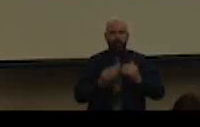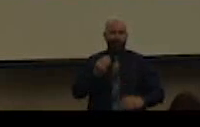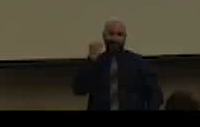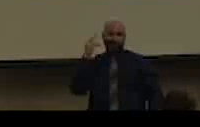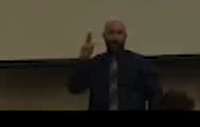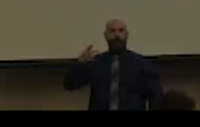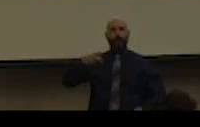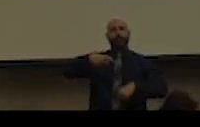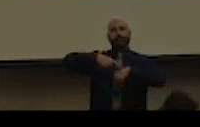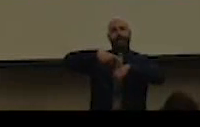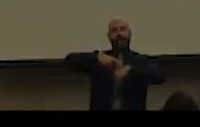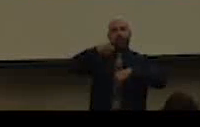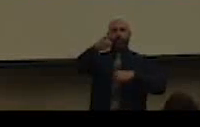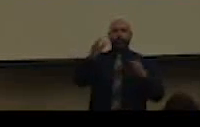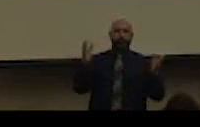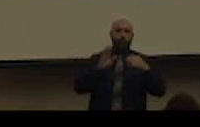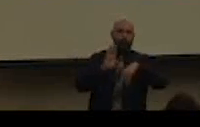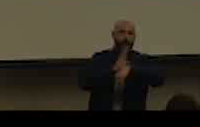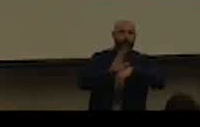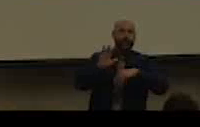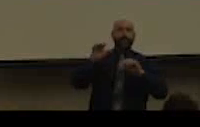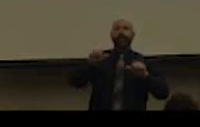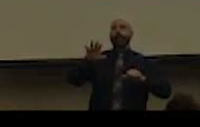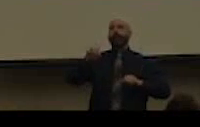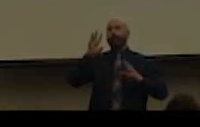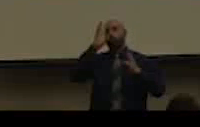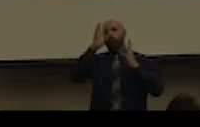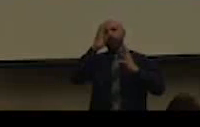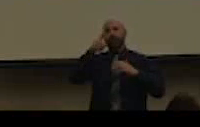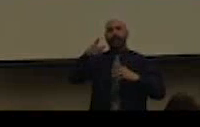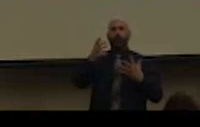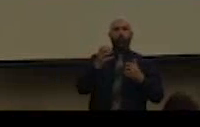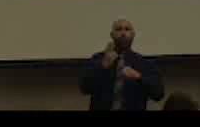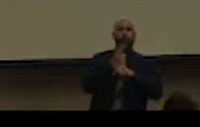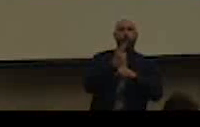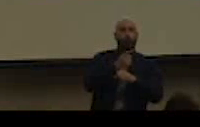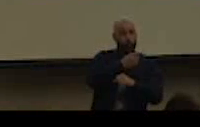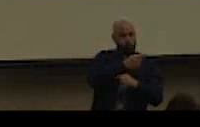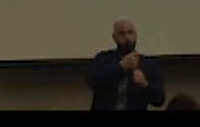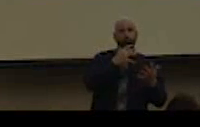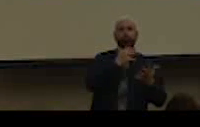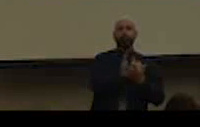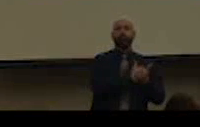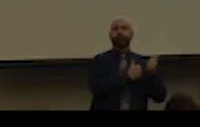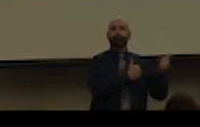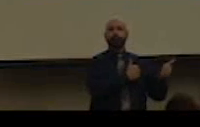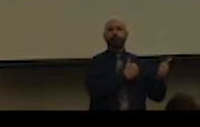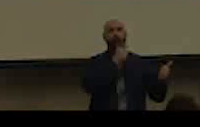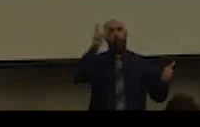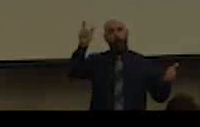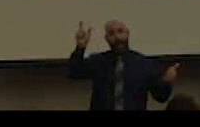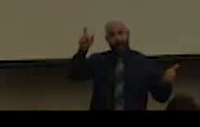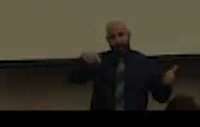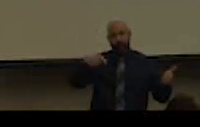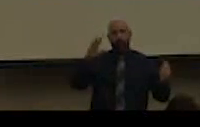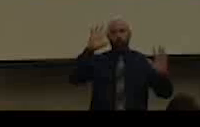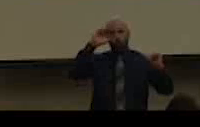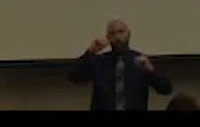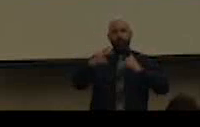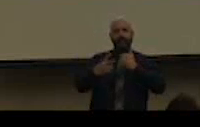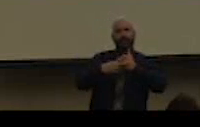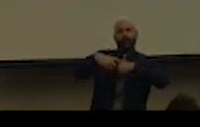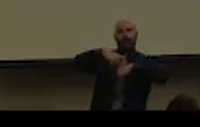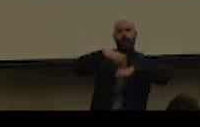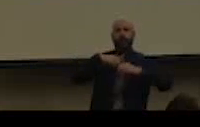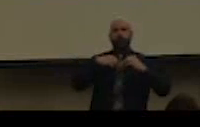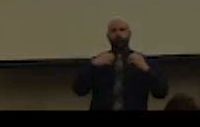business that can be created. And if they want to use it, great, they don't have to. But we hope it saves time and energy at scale here as